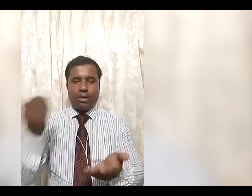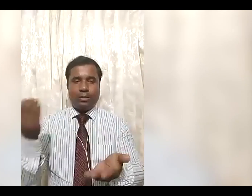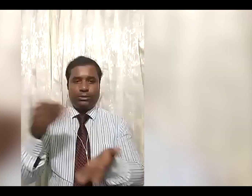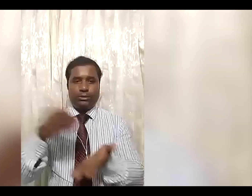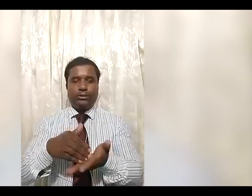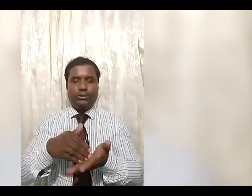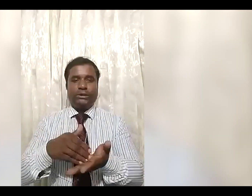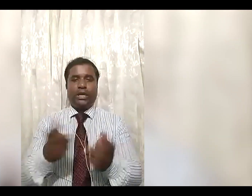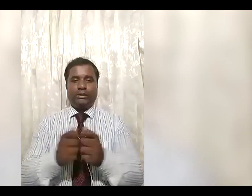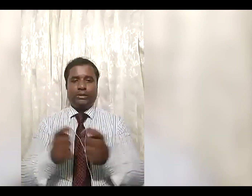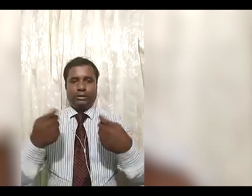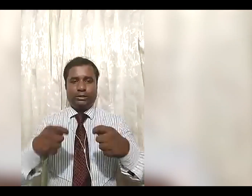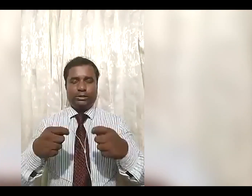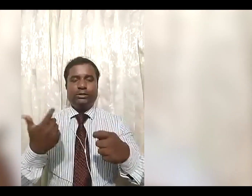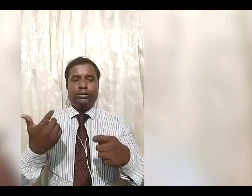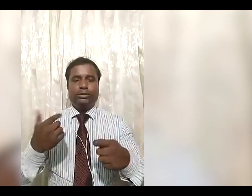exercising democracy.